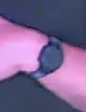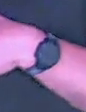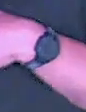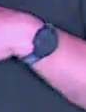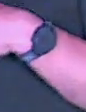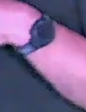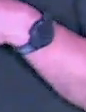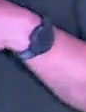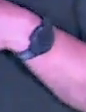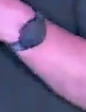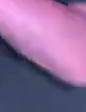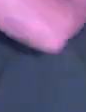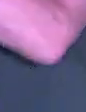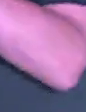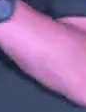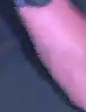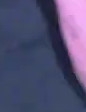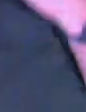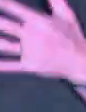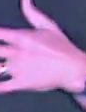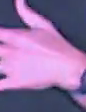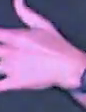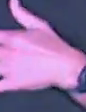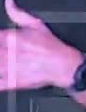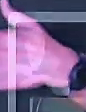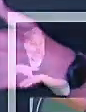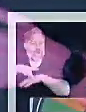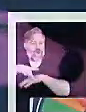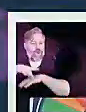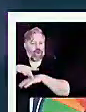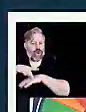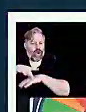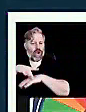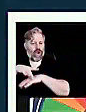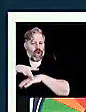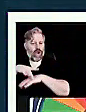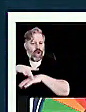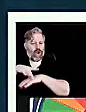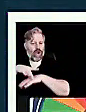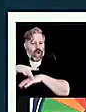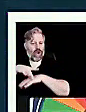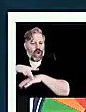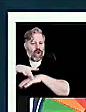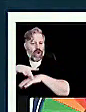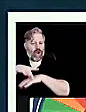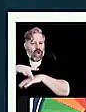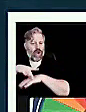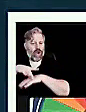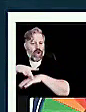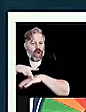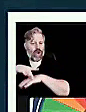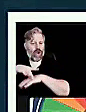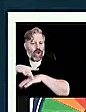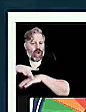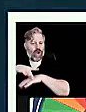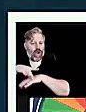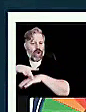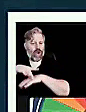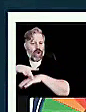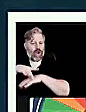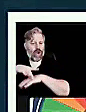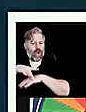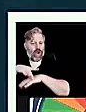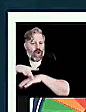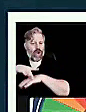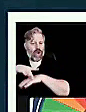remarks. Unfortunately, the Lieutenant Governor had planned to be here with us this morning, but she is ill. And so Erica is going